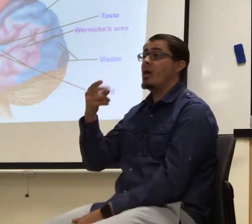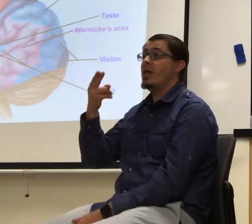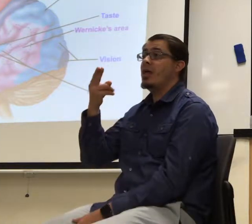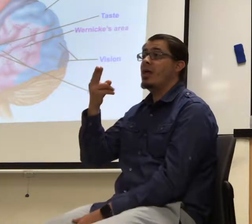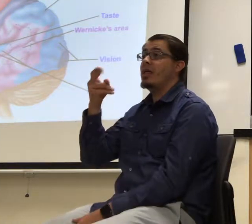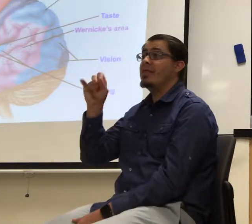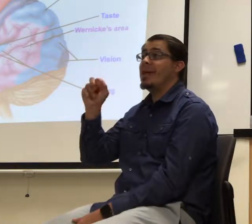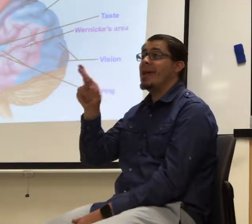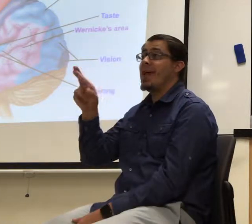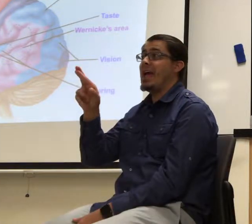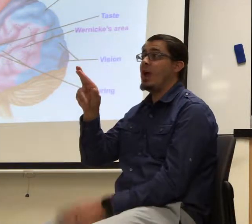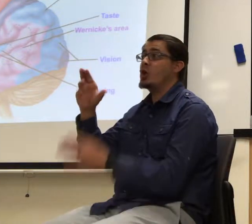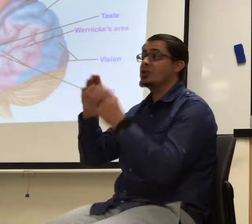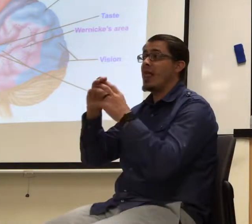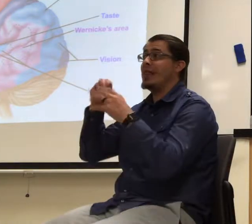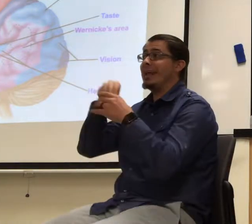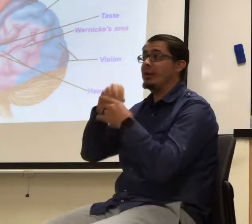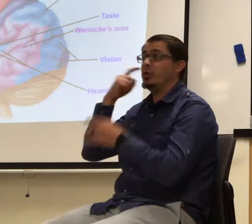All about the hair cells